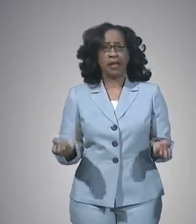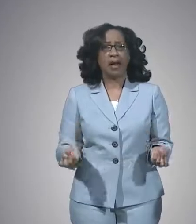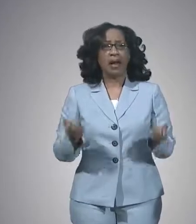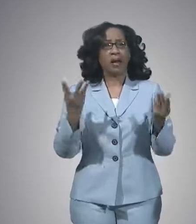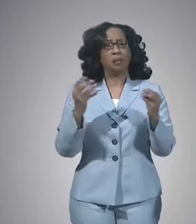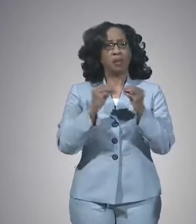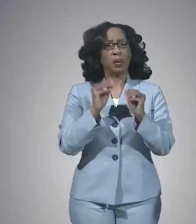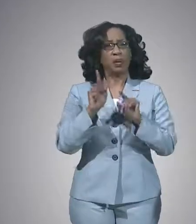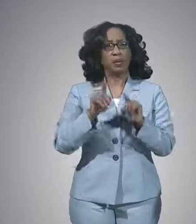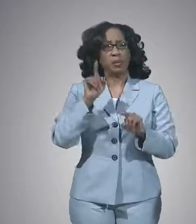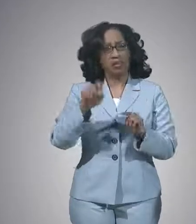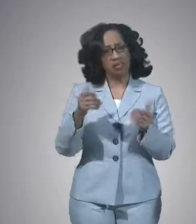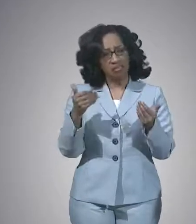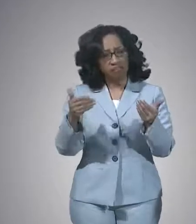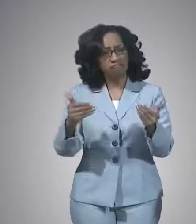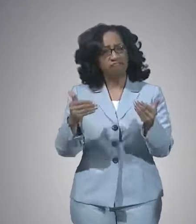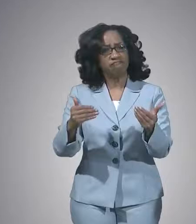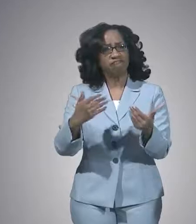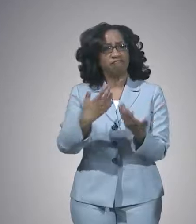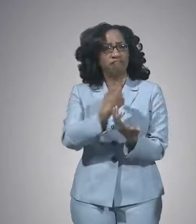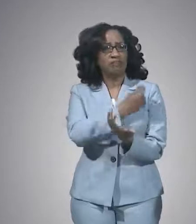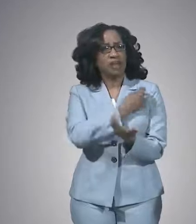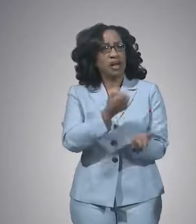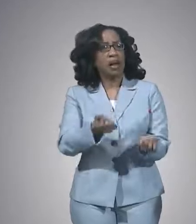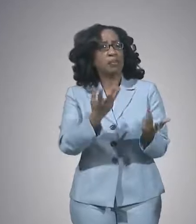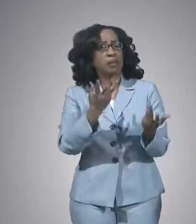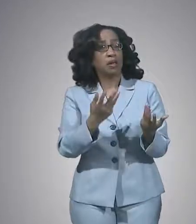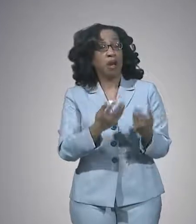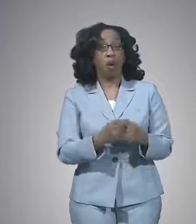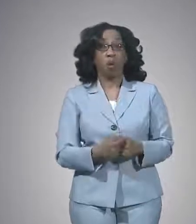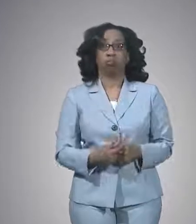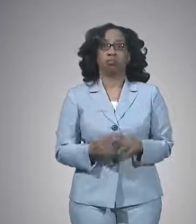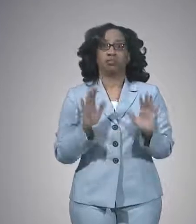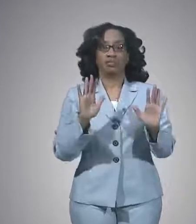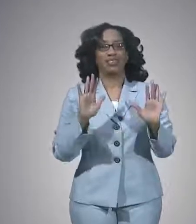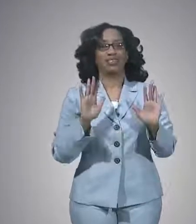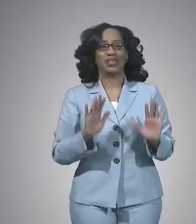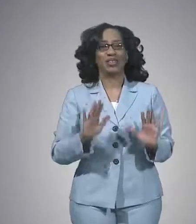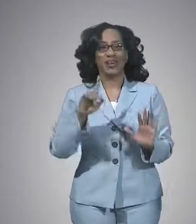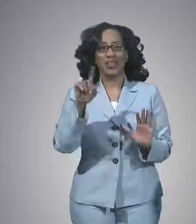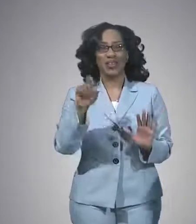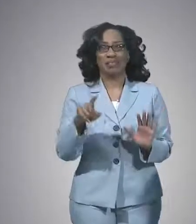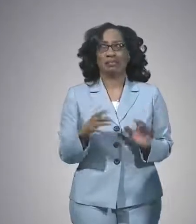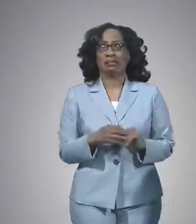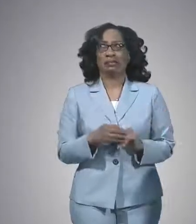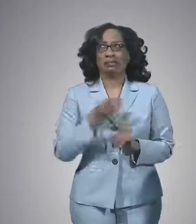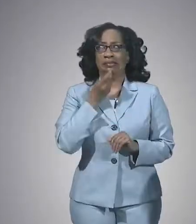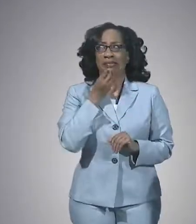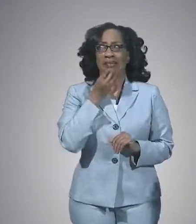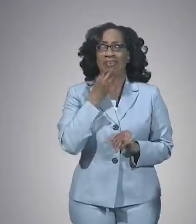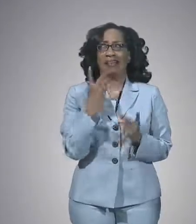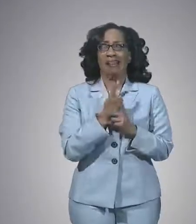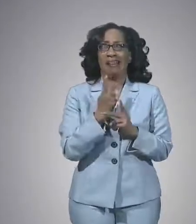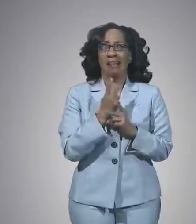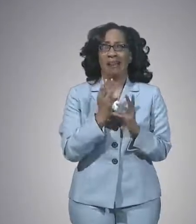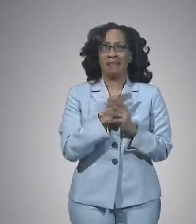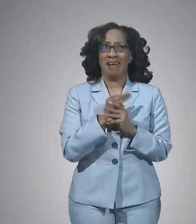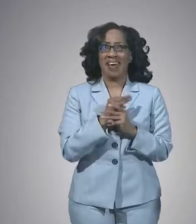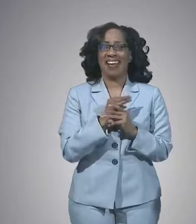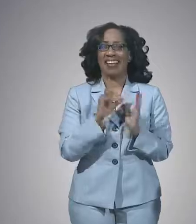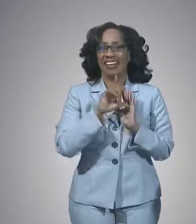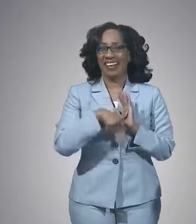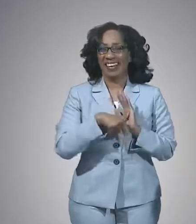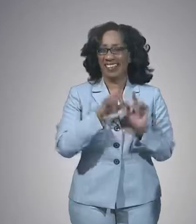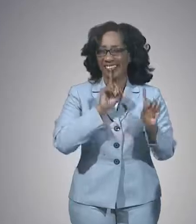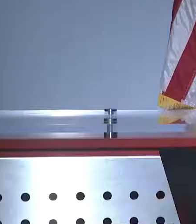would need to get vaccinated in order to reach that goal? Oh, that's a great question. You're trying to make me do public math. I'll have to get back to you on that